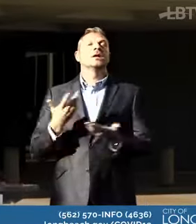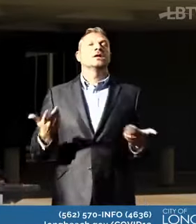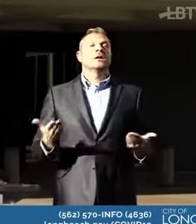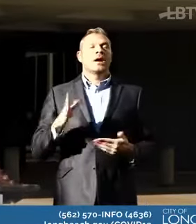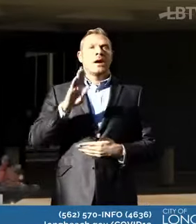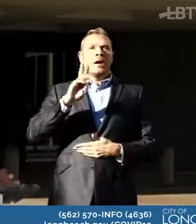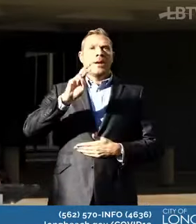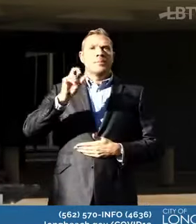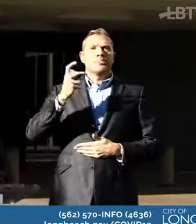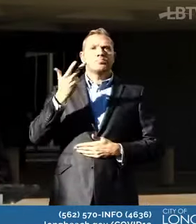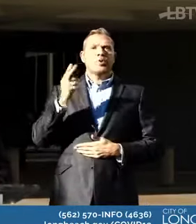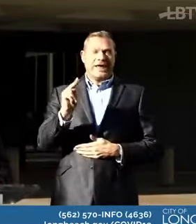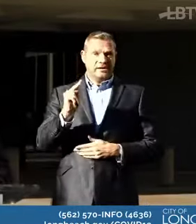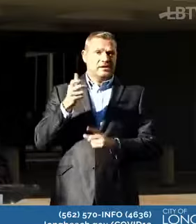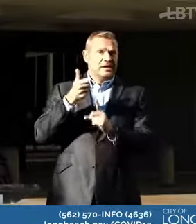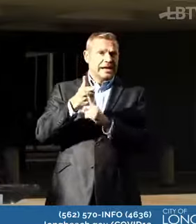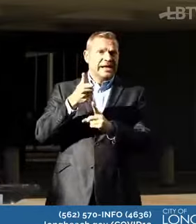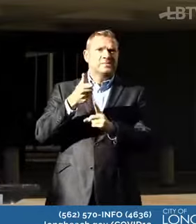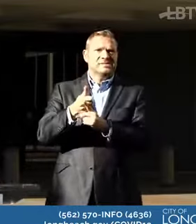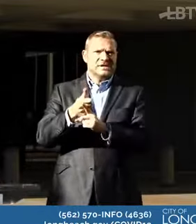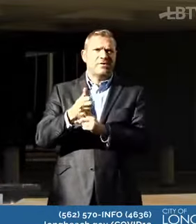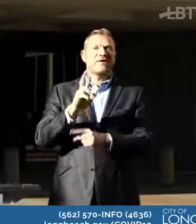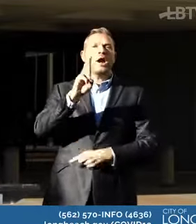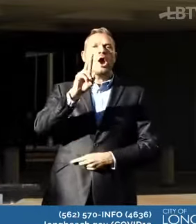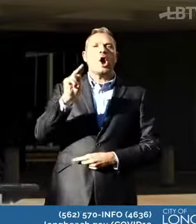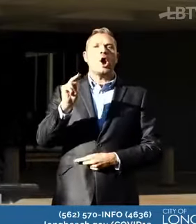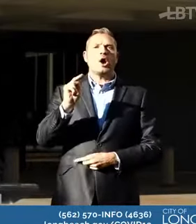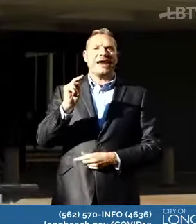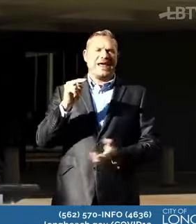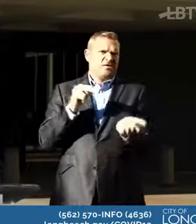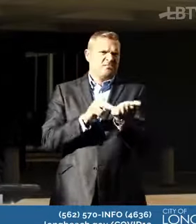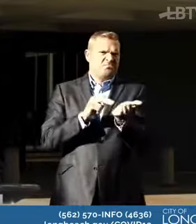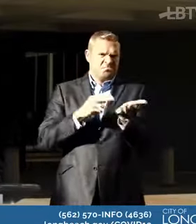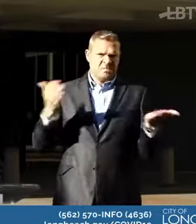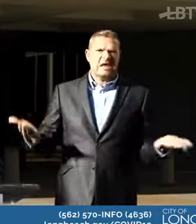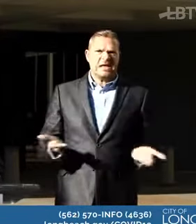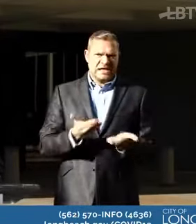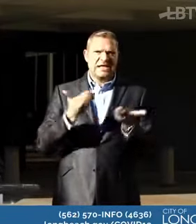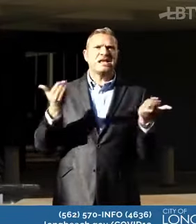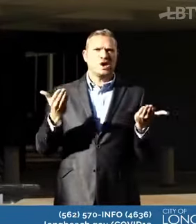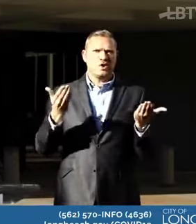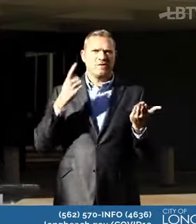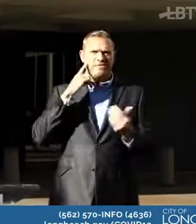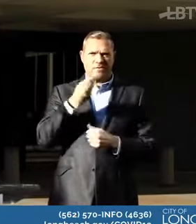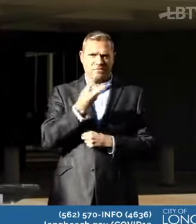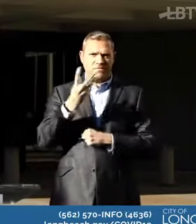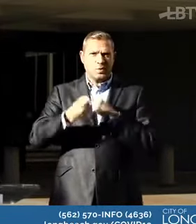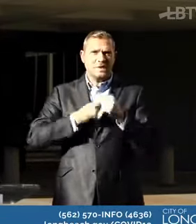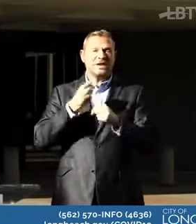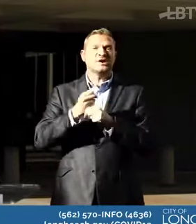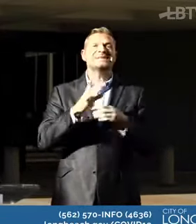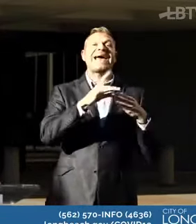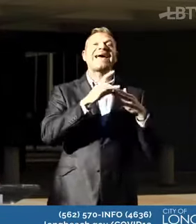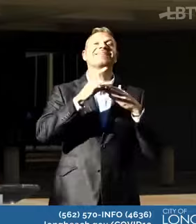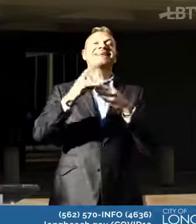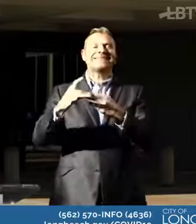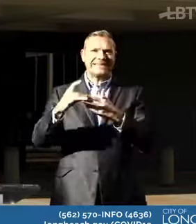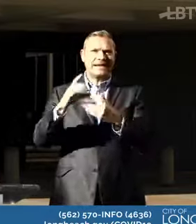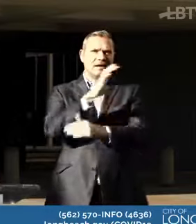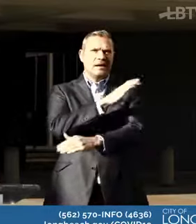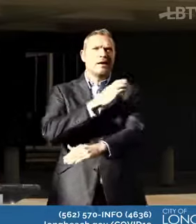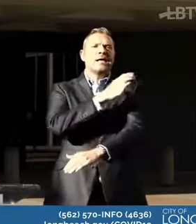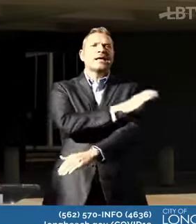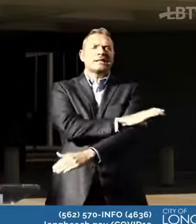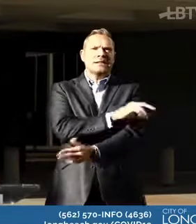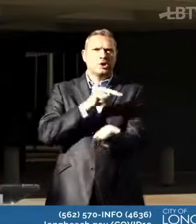a RN here at Memorial for 3 years and is currently a lead clinical nurse in the COVID-19 unit. It's